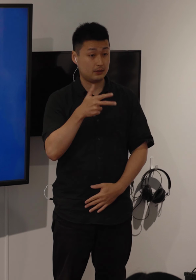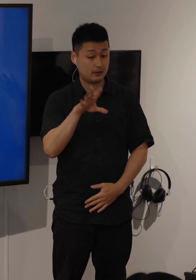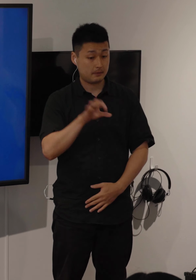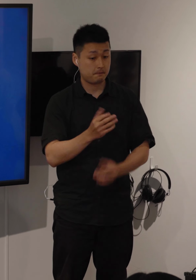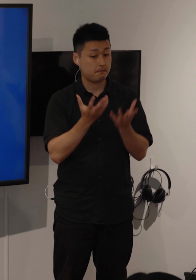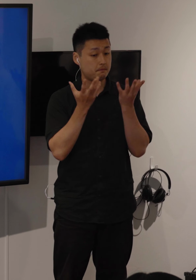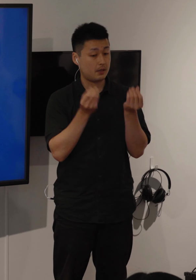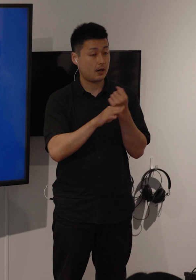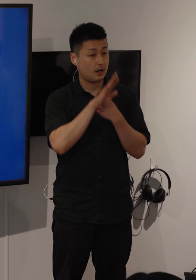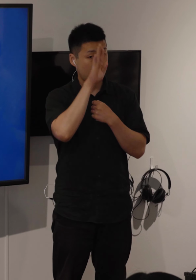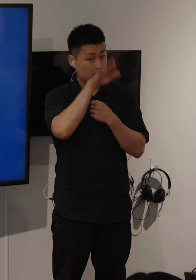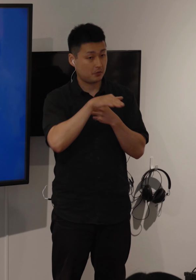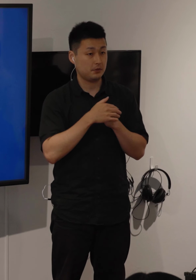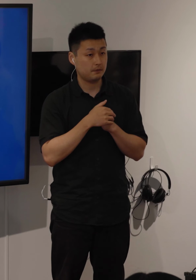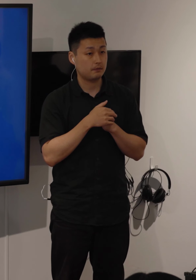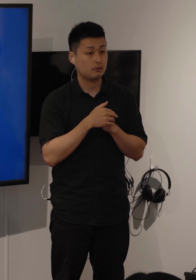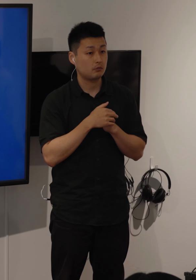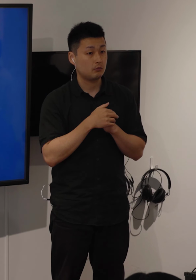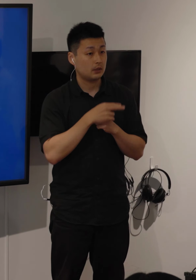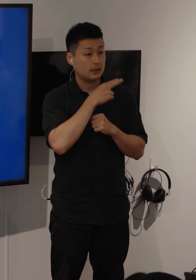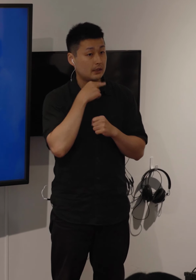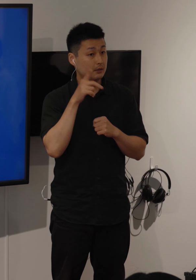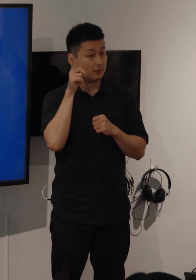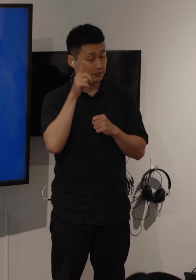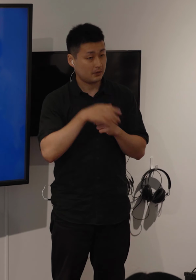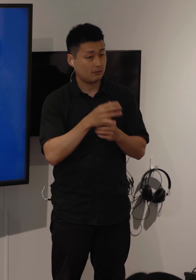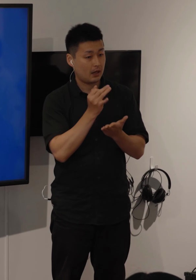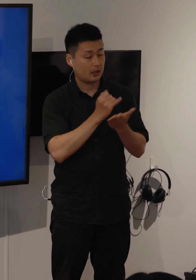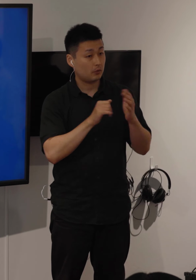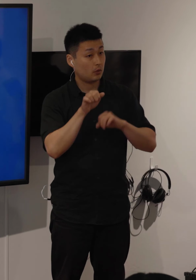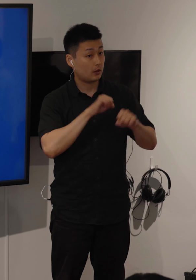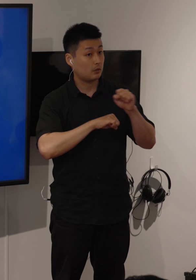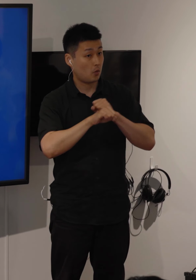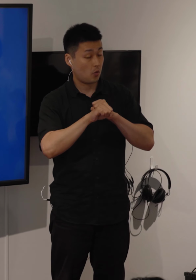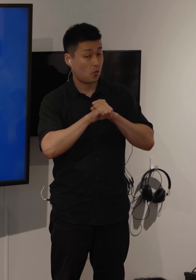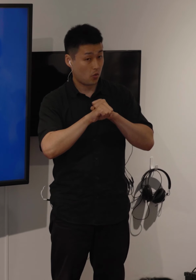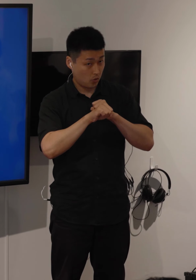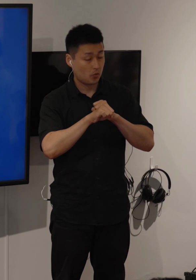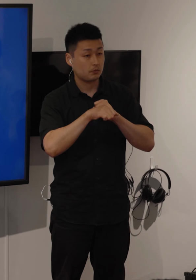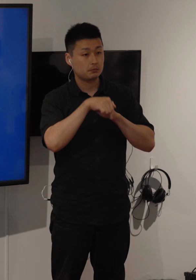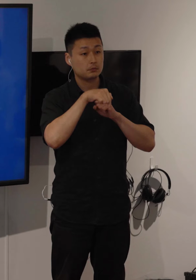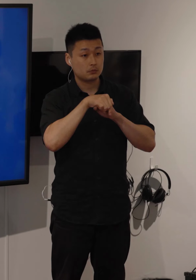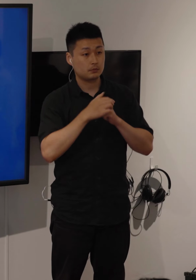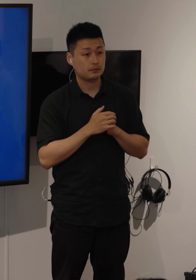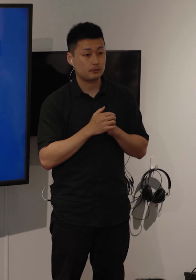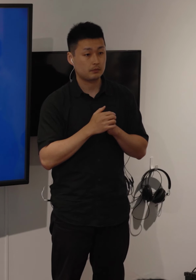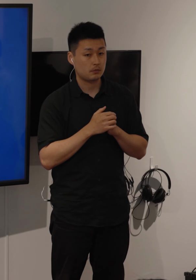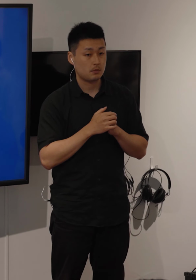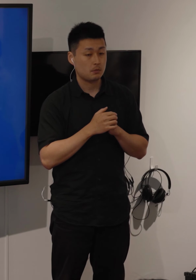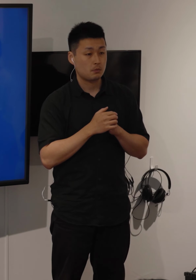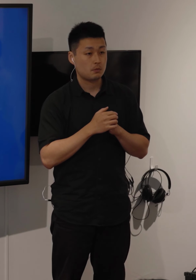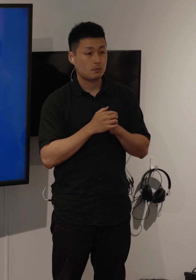the UK that worked with over 2,000 artists who were outside of the mainstream, who may have